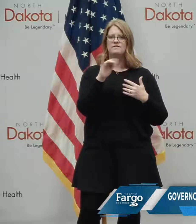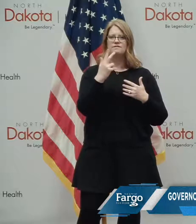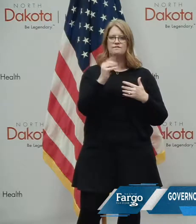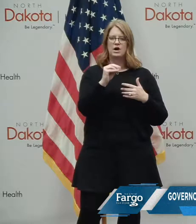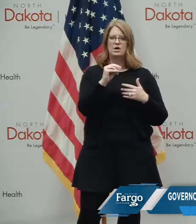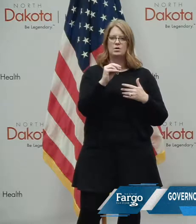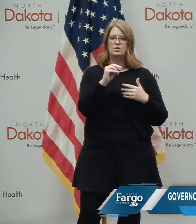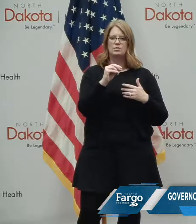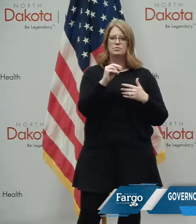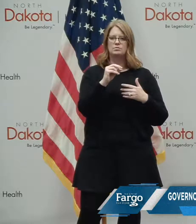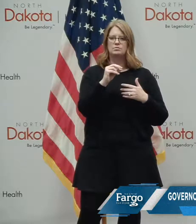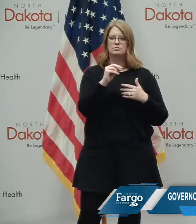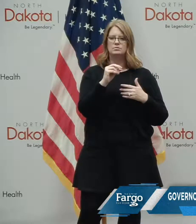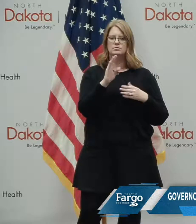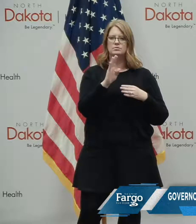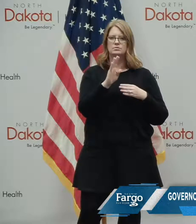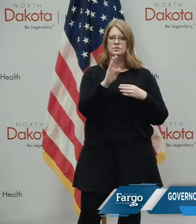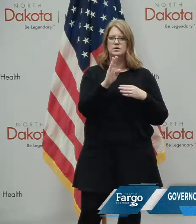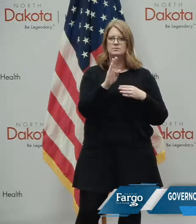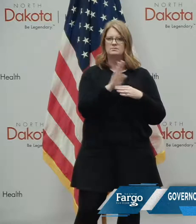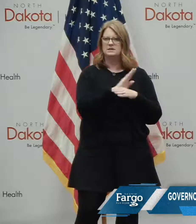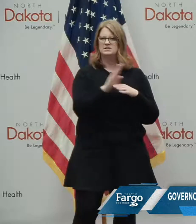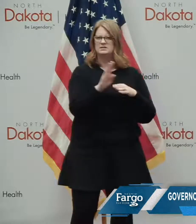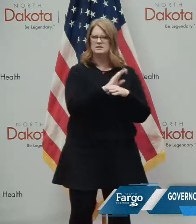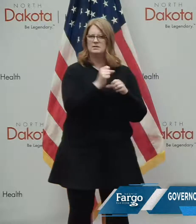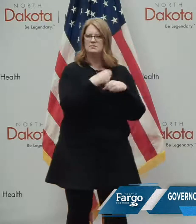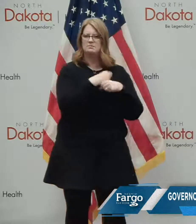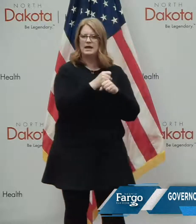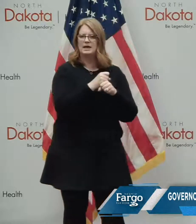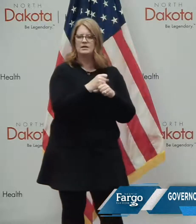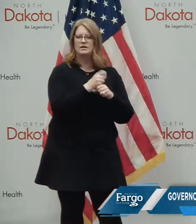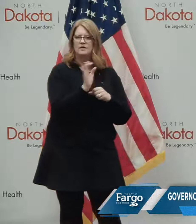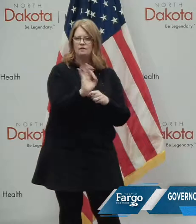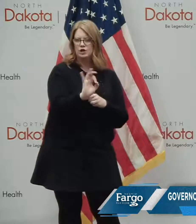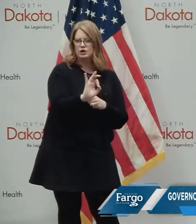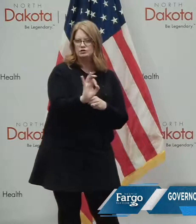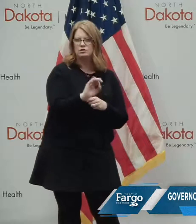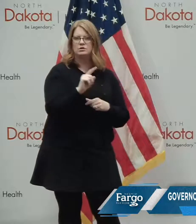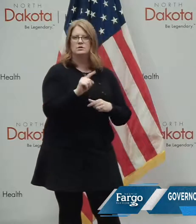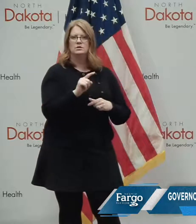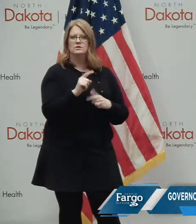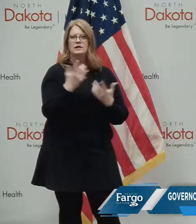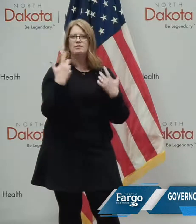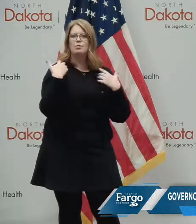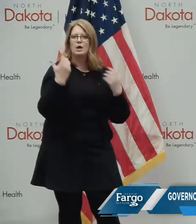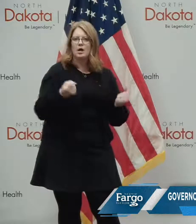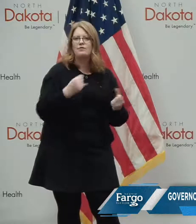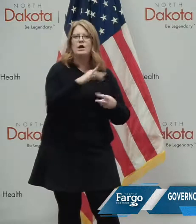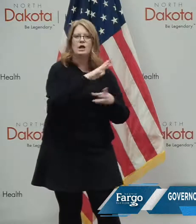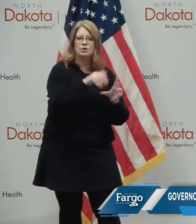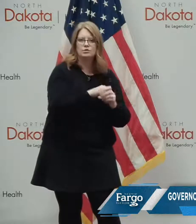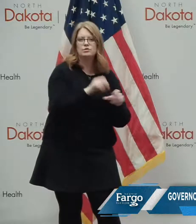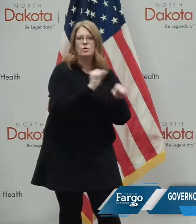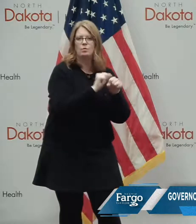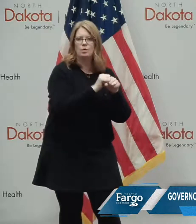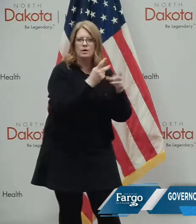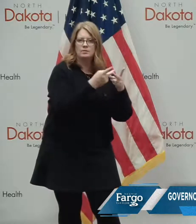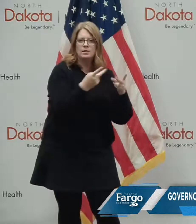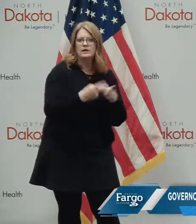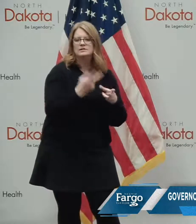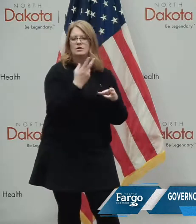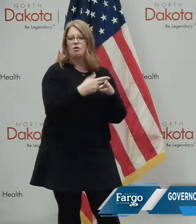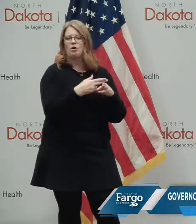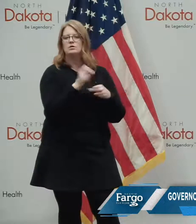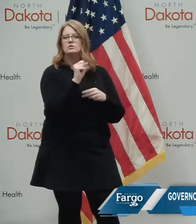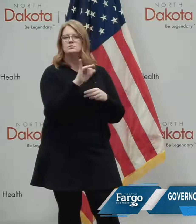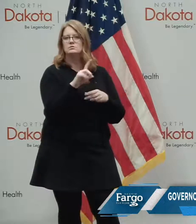hospitality furniture, but they developed a recovery-inclusive workplace known as Solid Start,